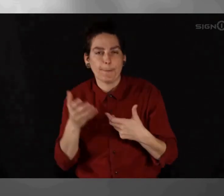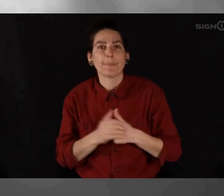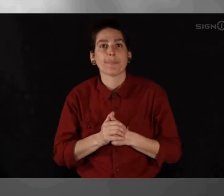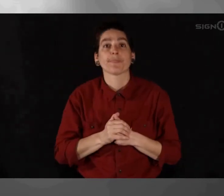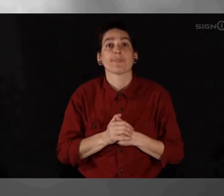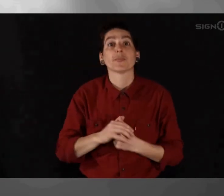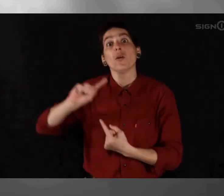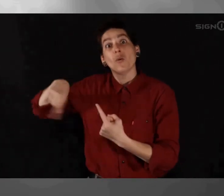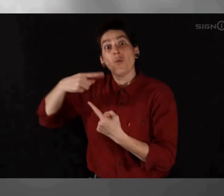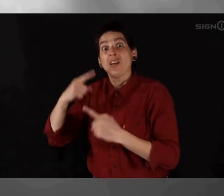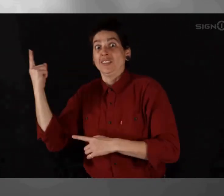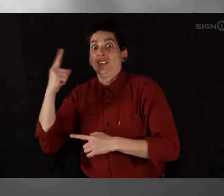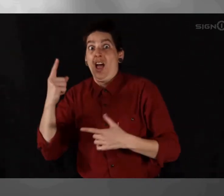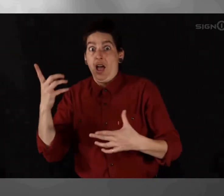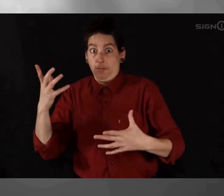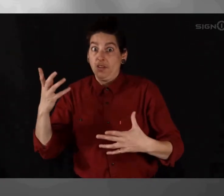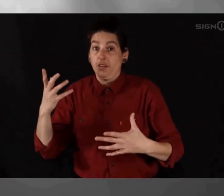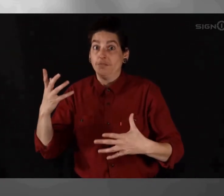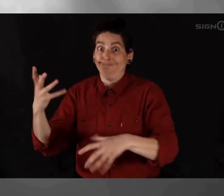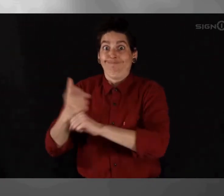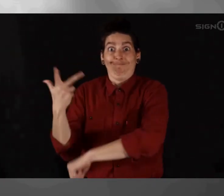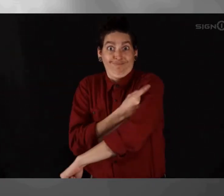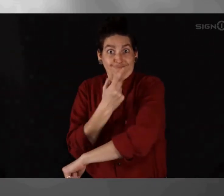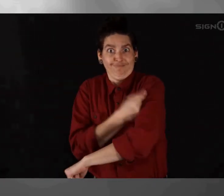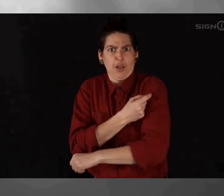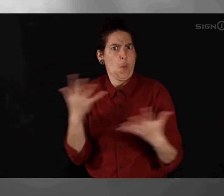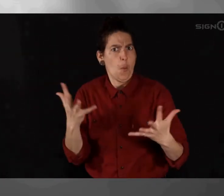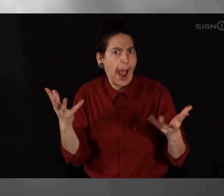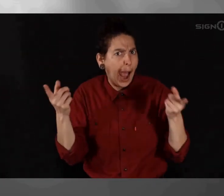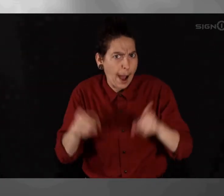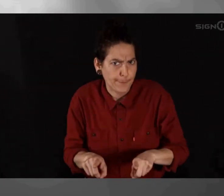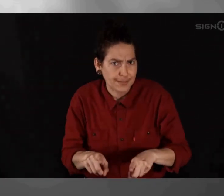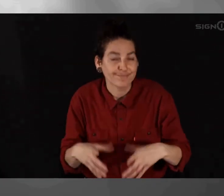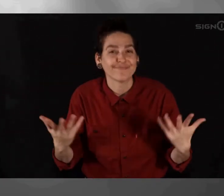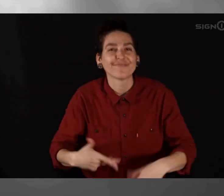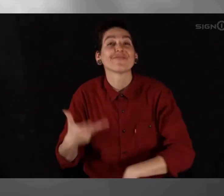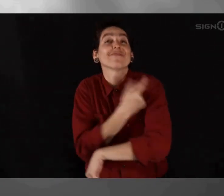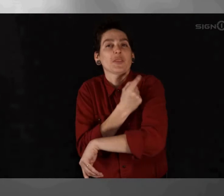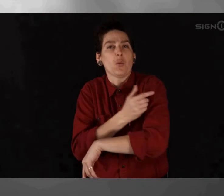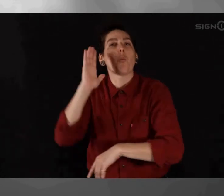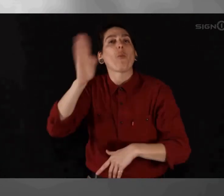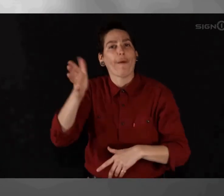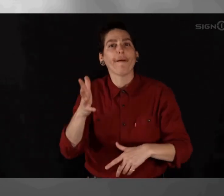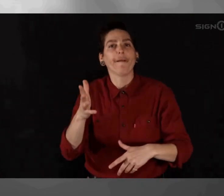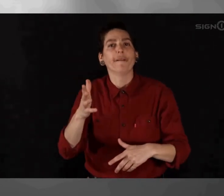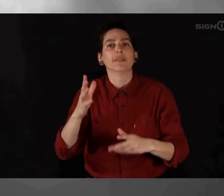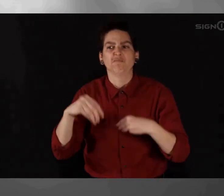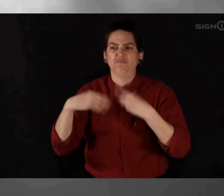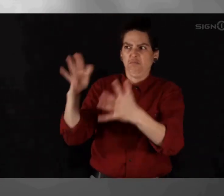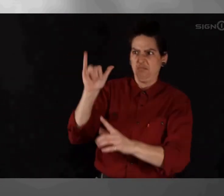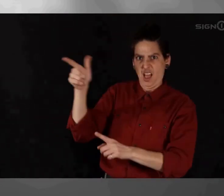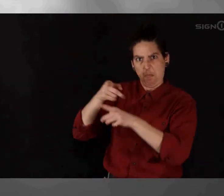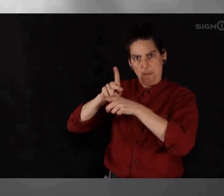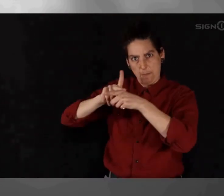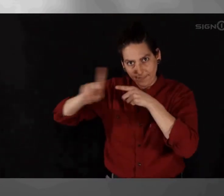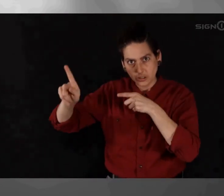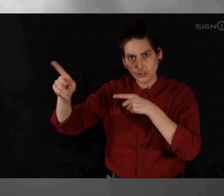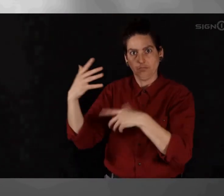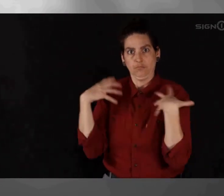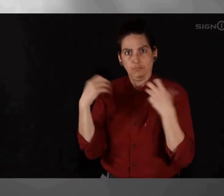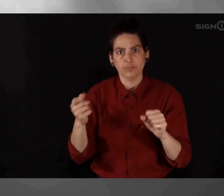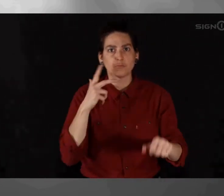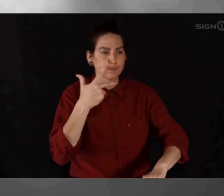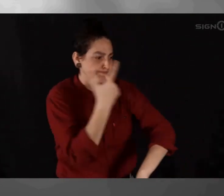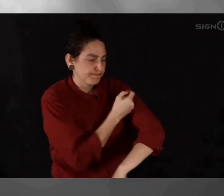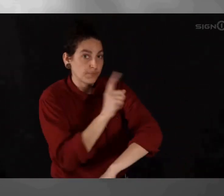vaccine? The vaccine will be given by a healthcare professional. It's usually given in the upper arm, just like the flu shot.